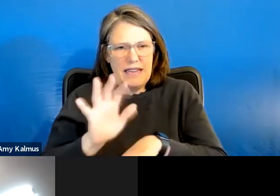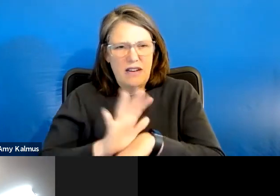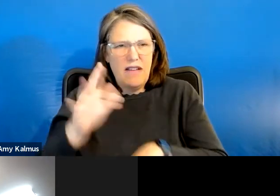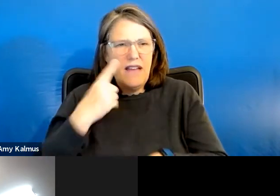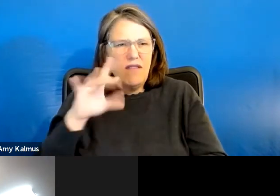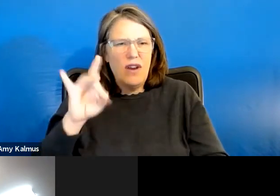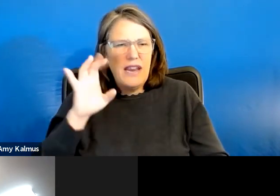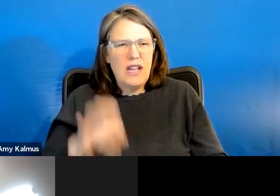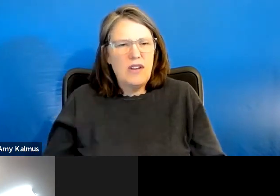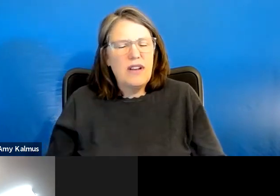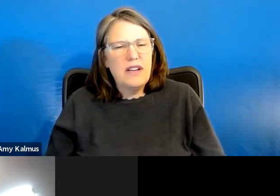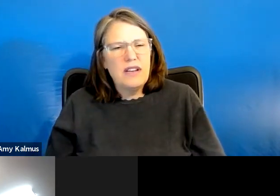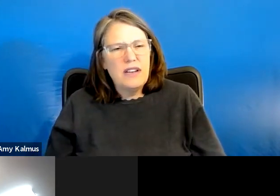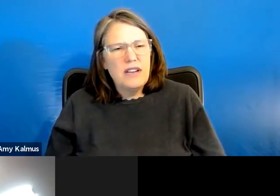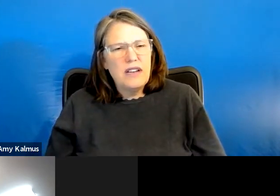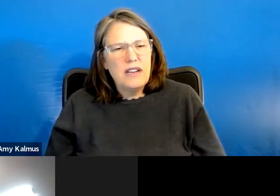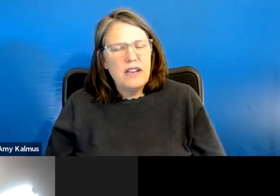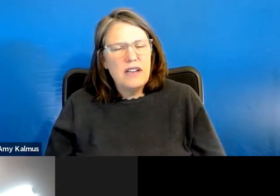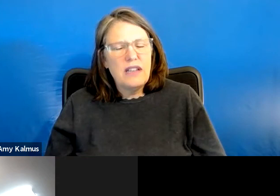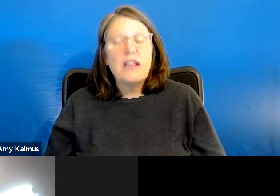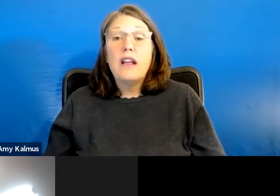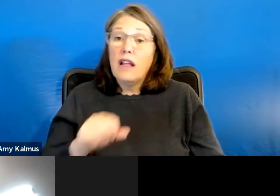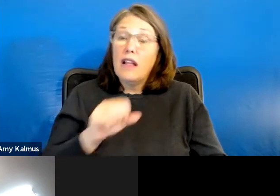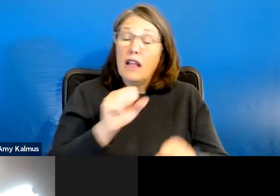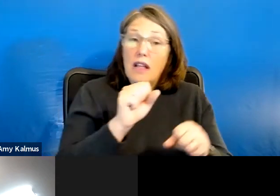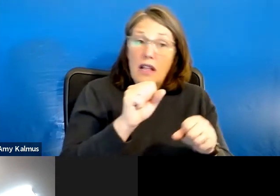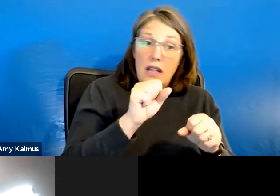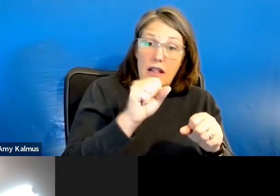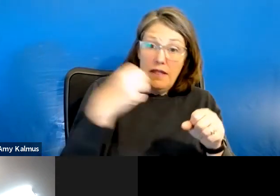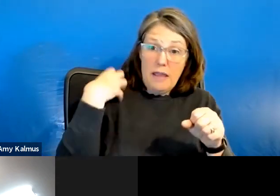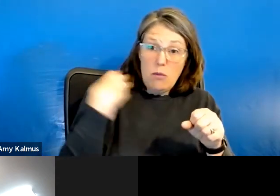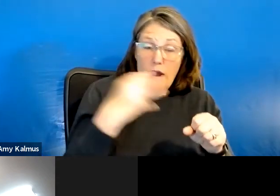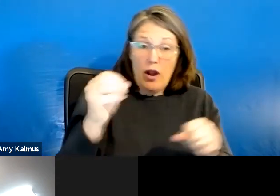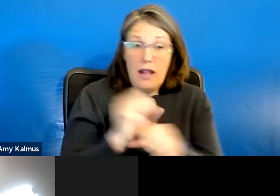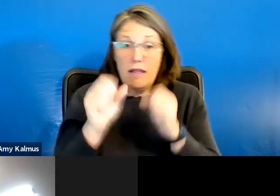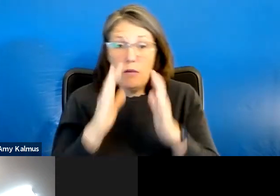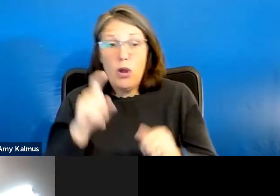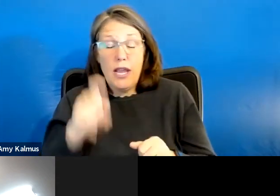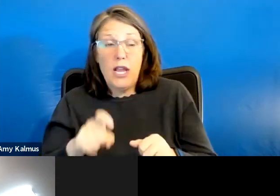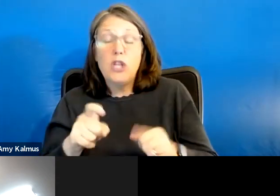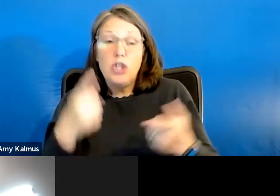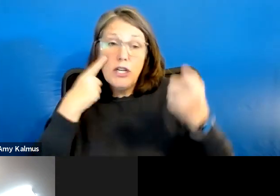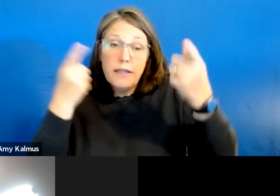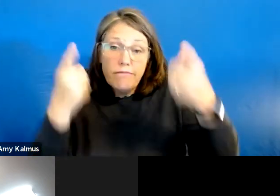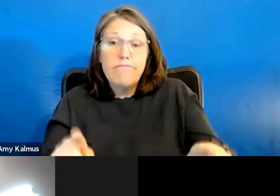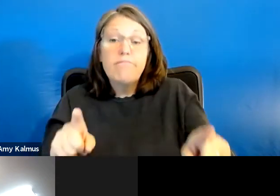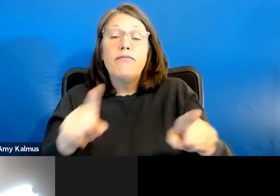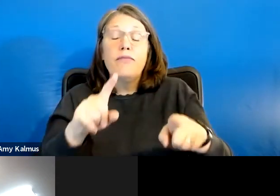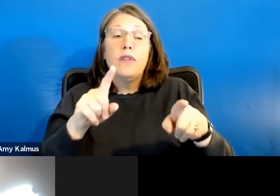for 800. The employer and employee should enter into this when